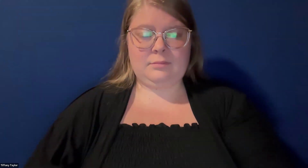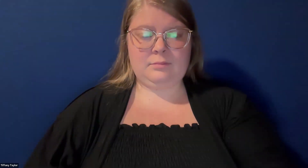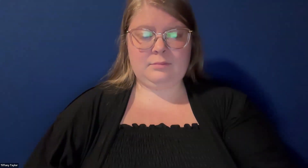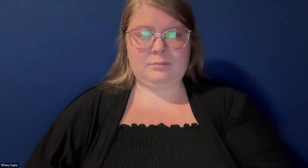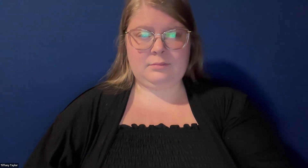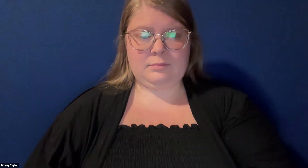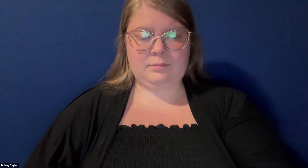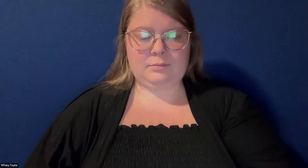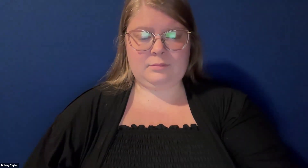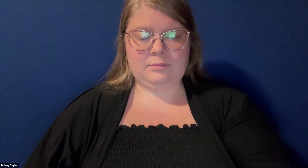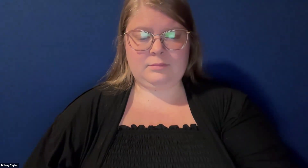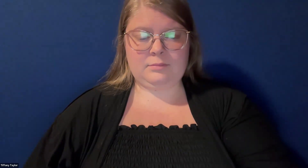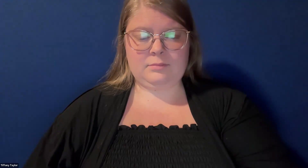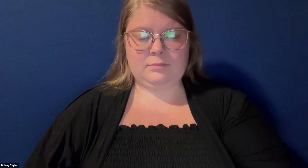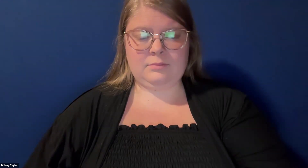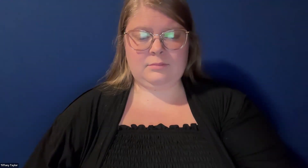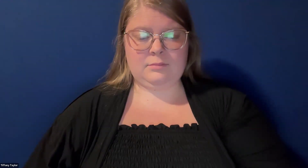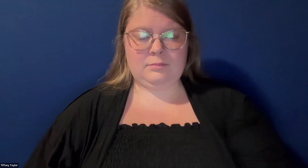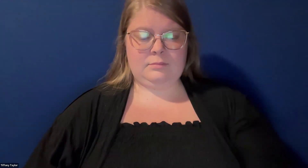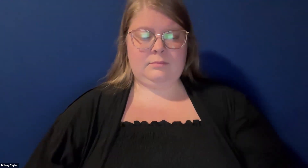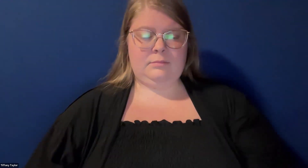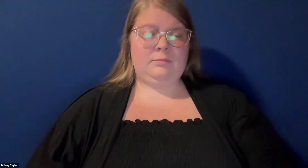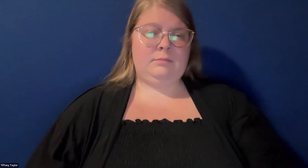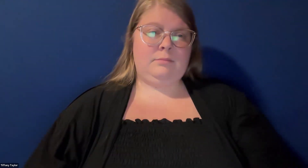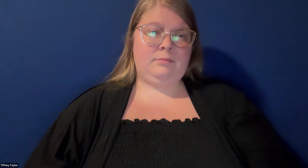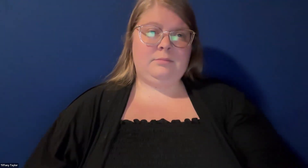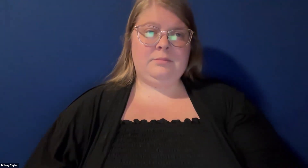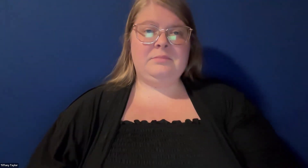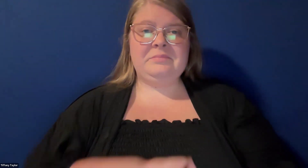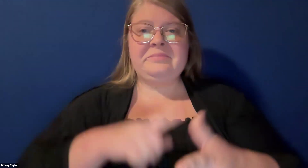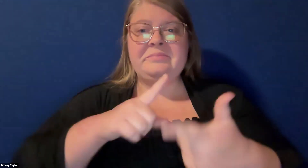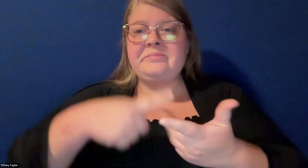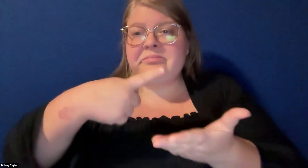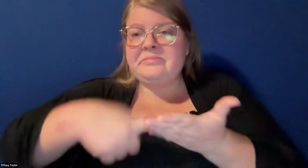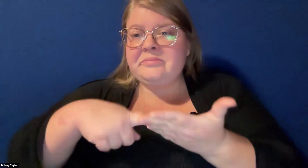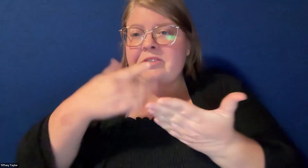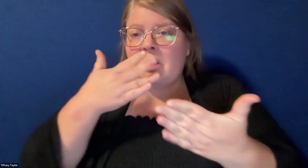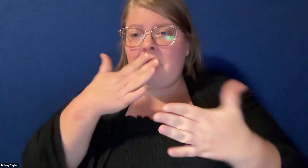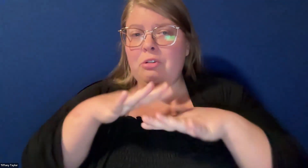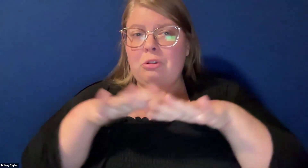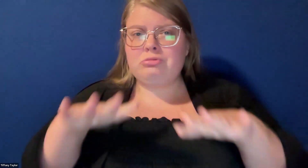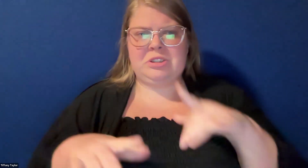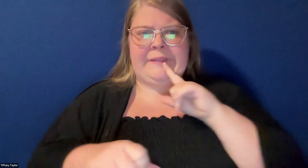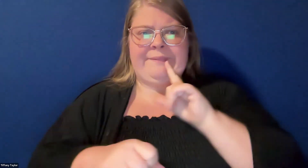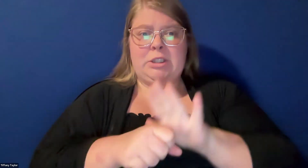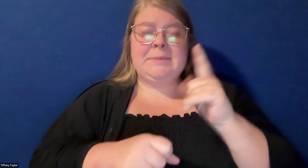Then we go into the color contrast issue. So ensure that the text and interactive elements have some sufficient color contrast